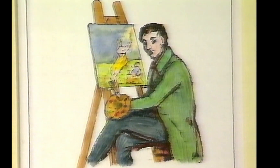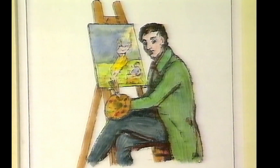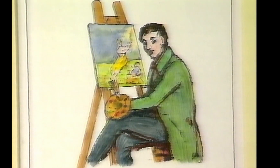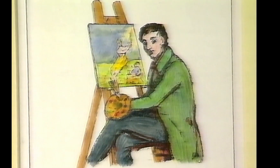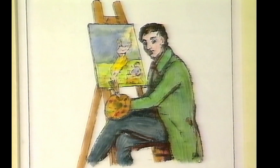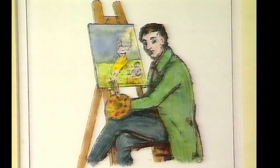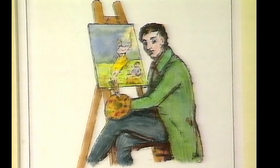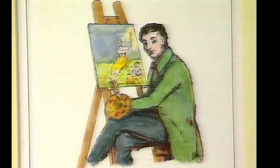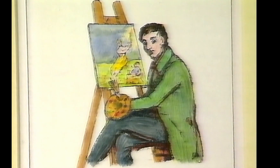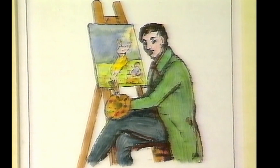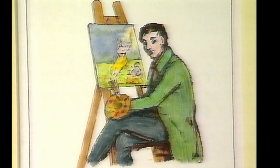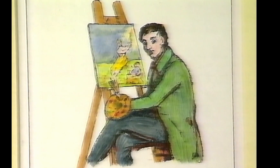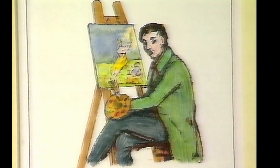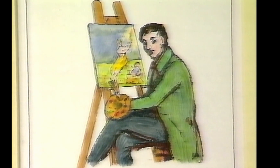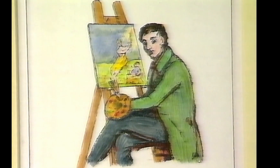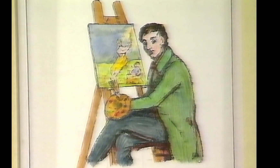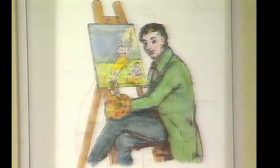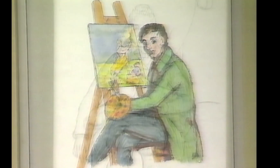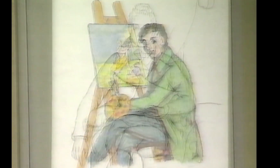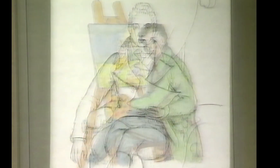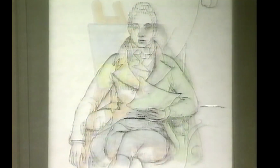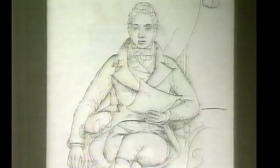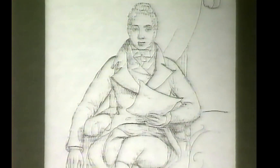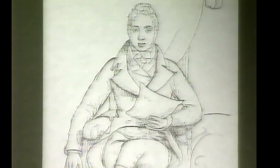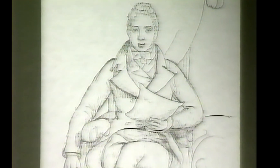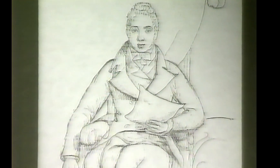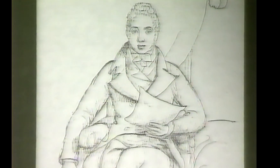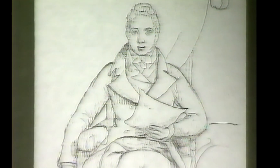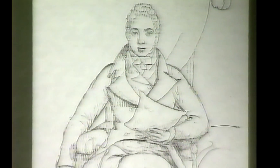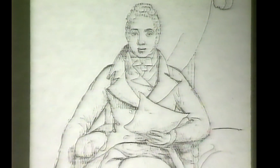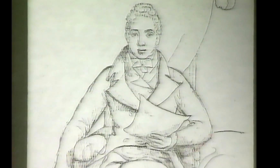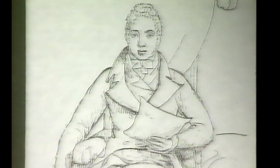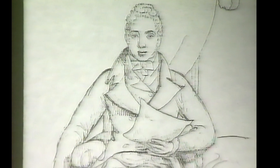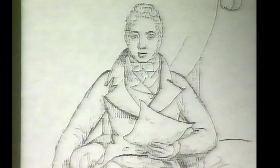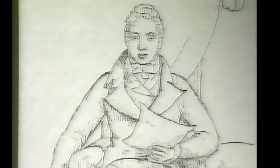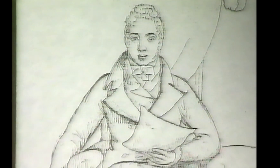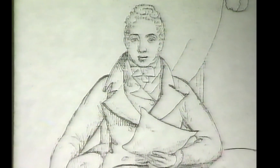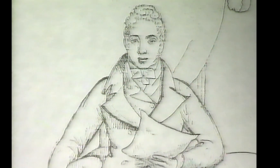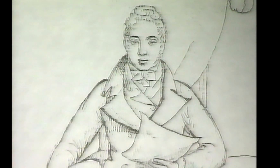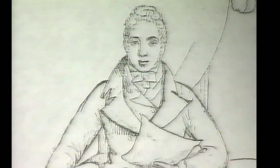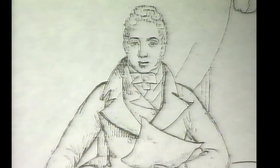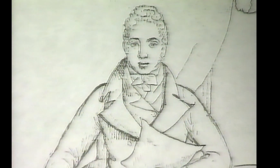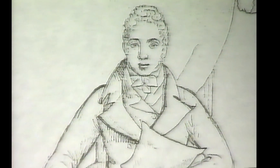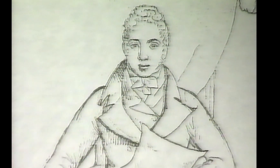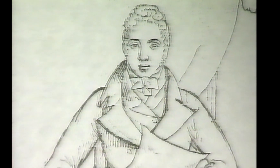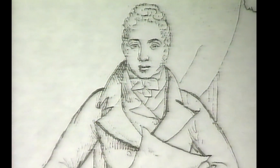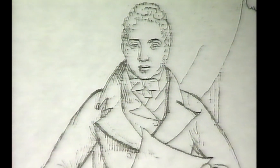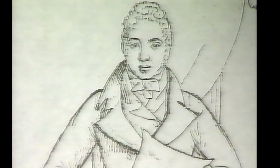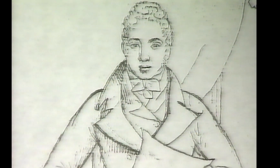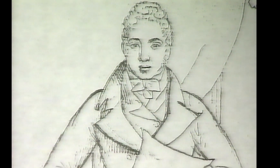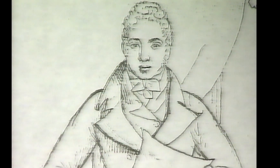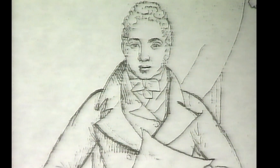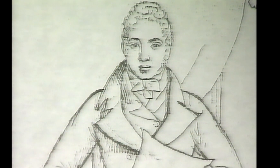reports for the Austrian magazines for the deaf, telling them what happened here. Deaf children in Austria